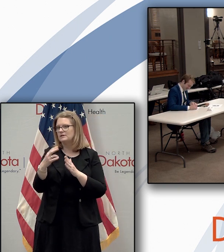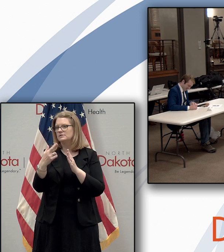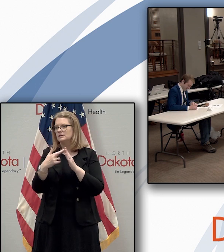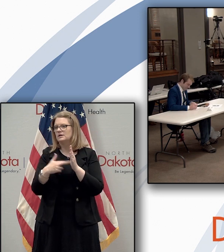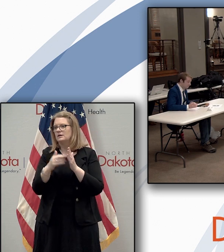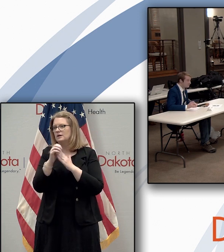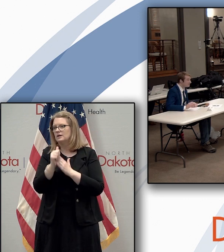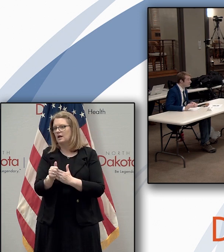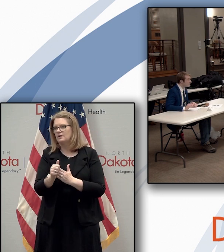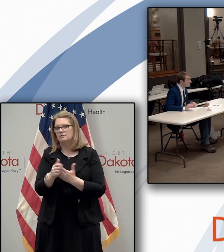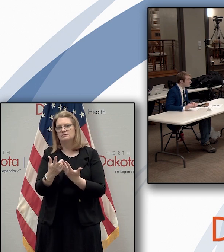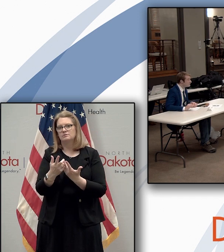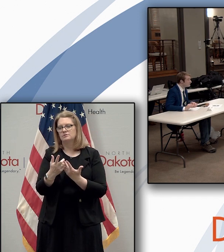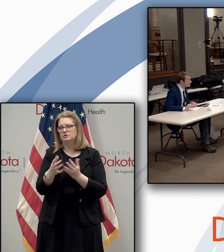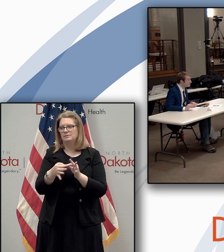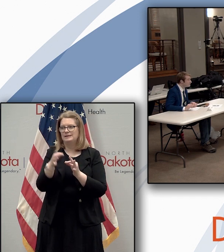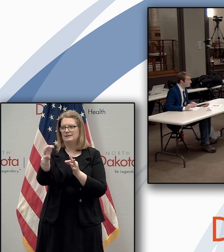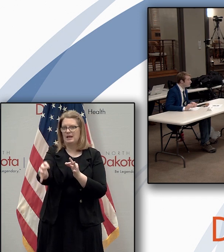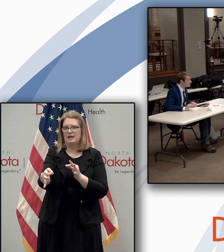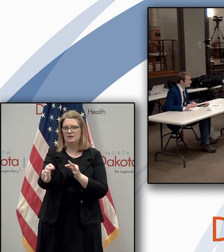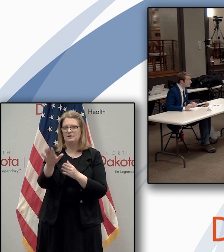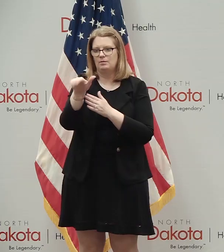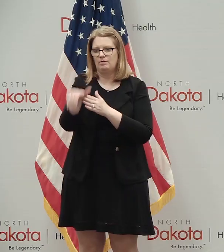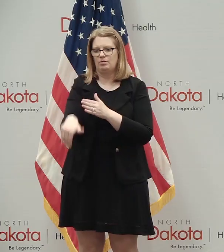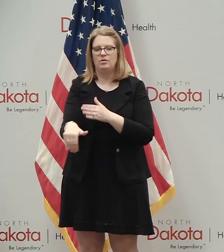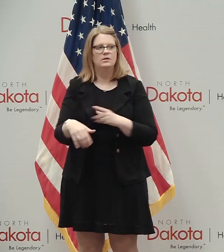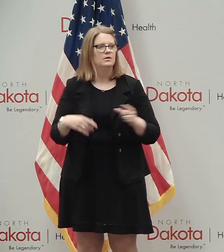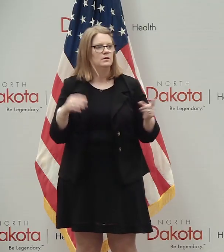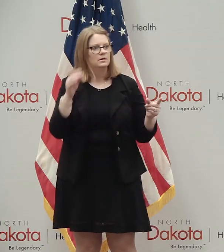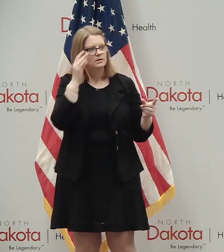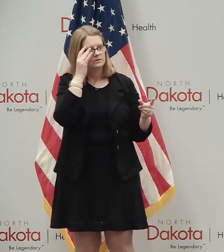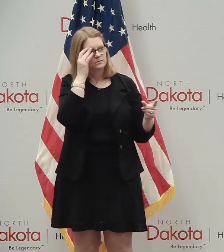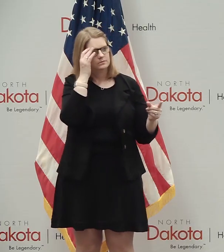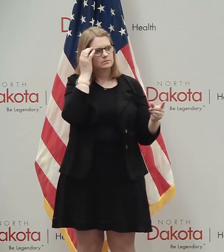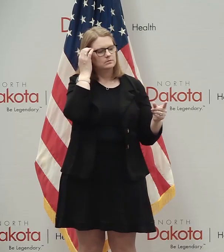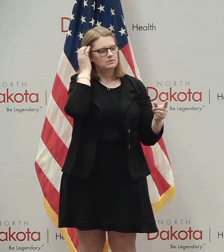delayed until this latest spike drops off? Well, I think for